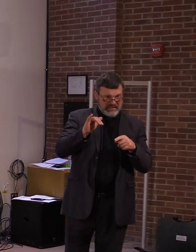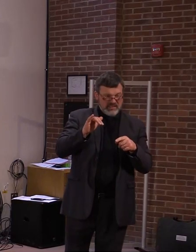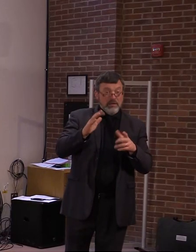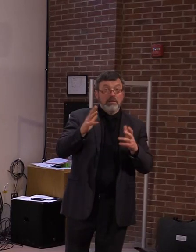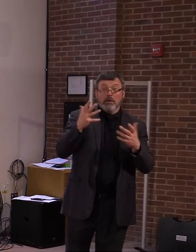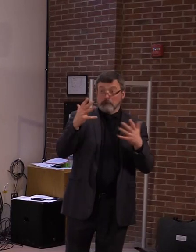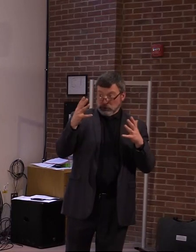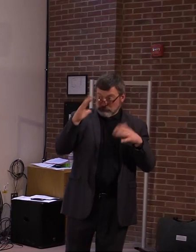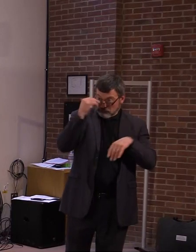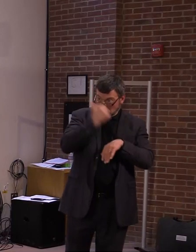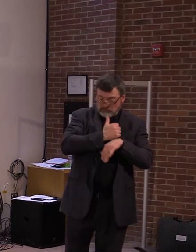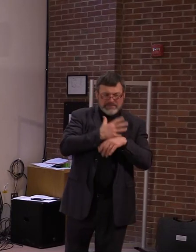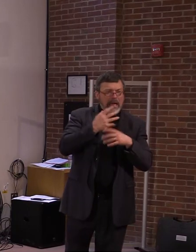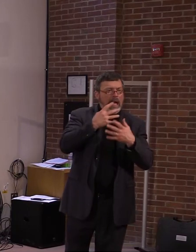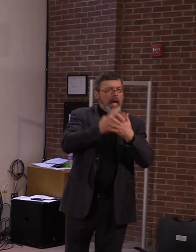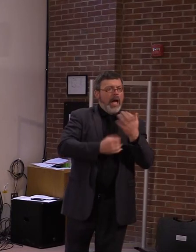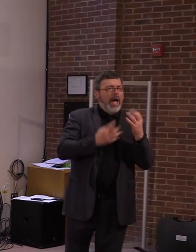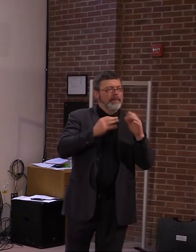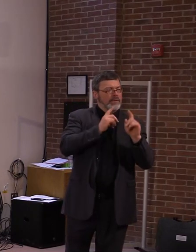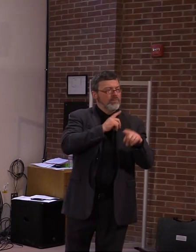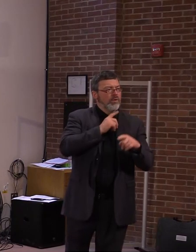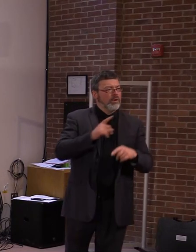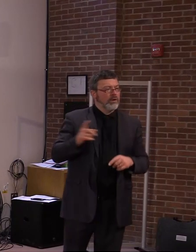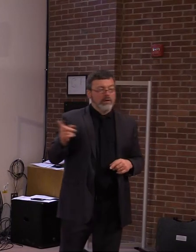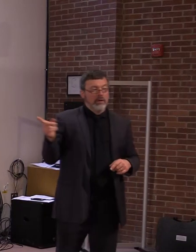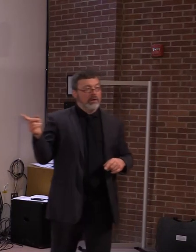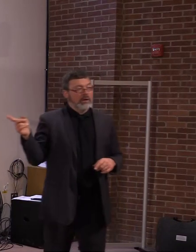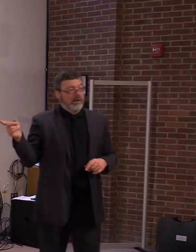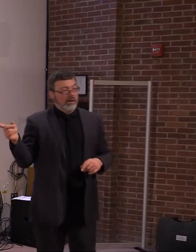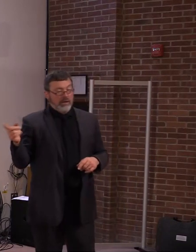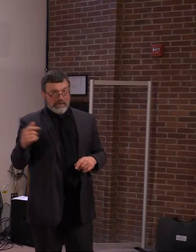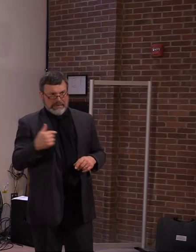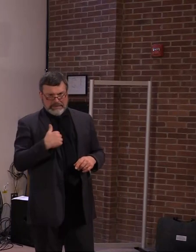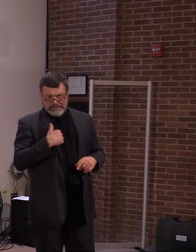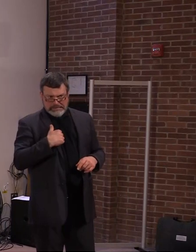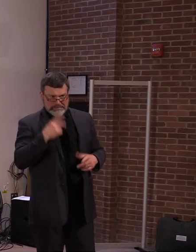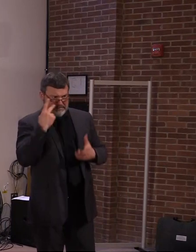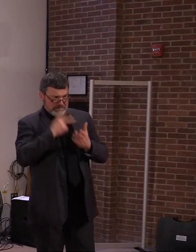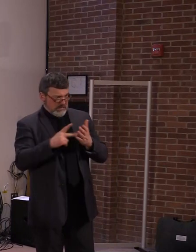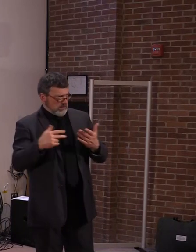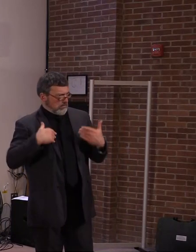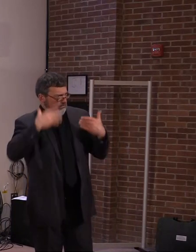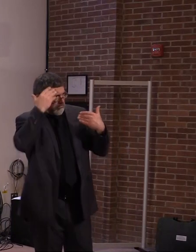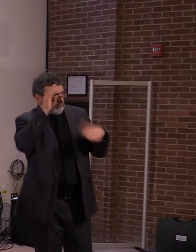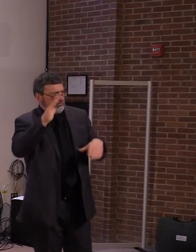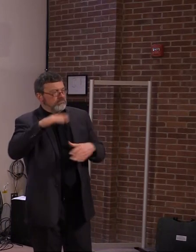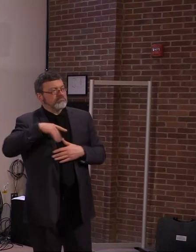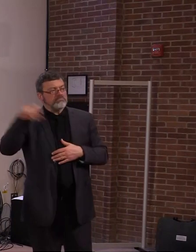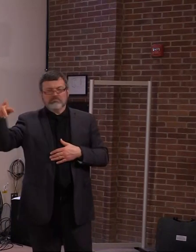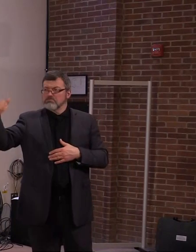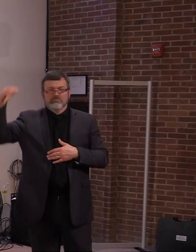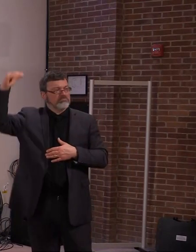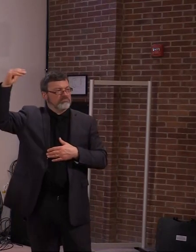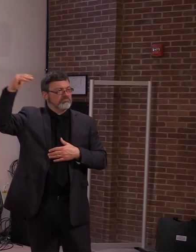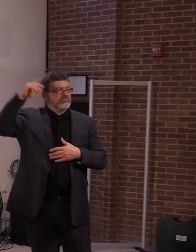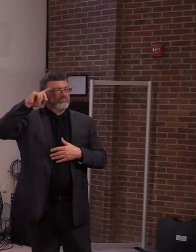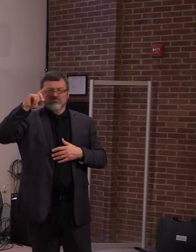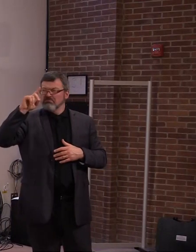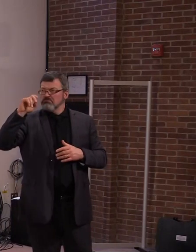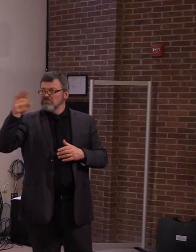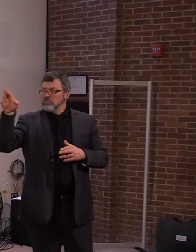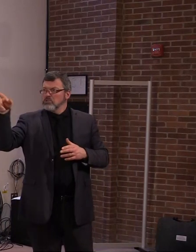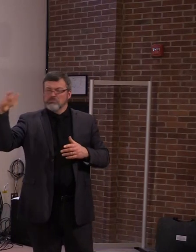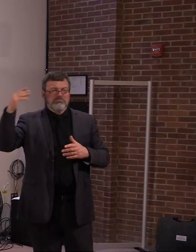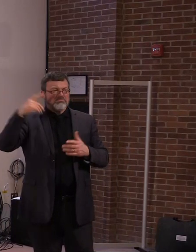certain. If Dr. Levine, do you know that information? It's been online, but I don't know. Yeah, it's been online for a while. We'll get you